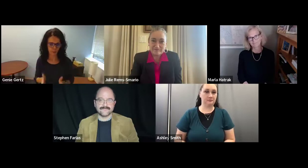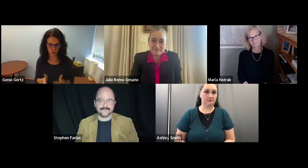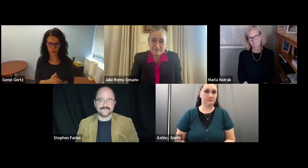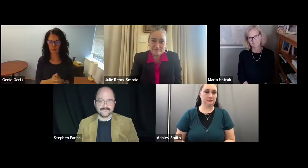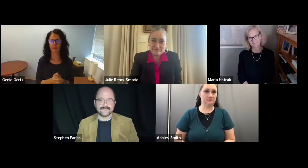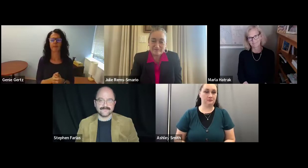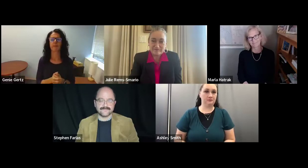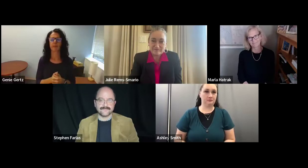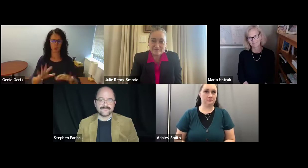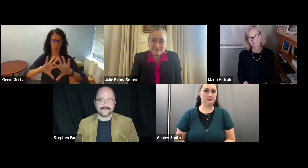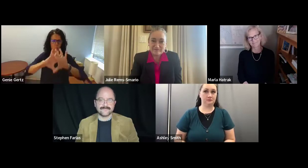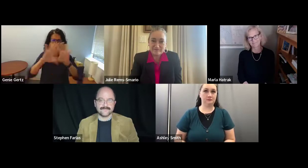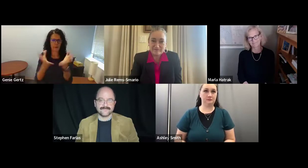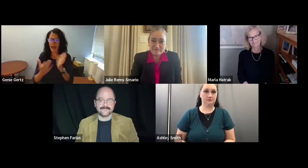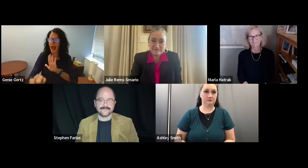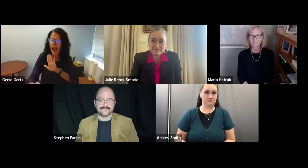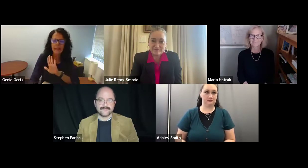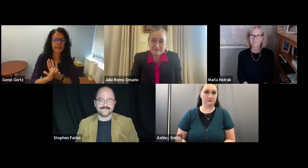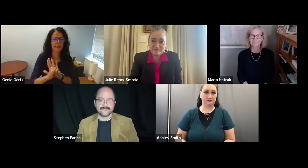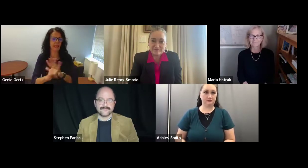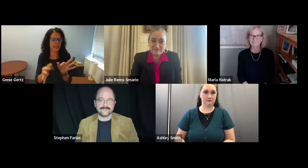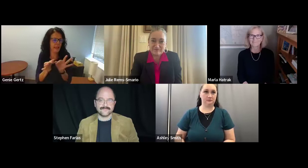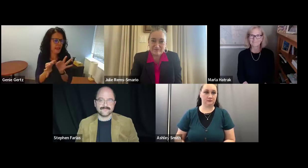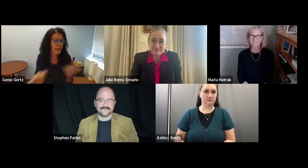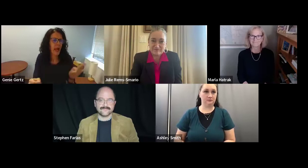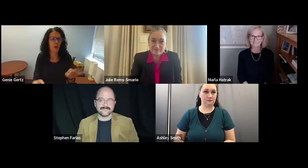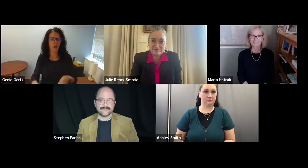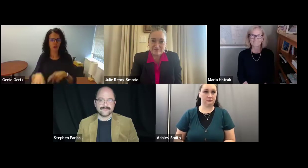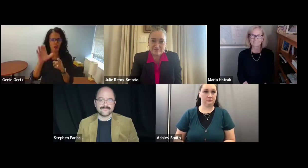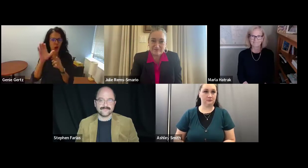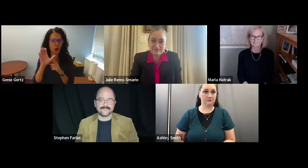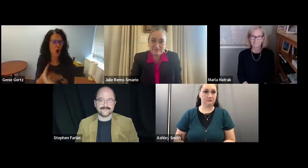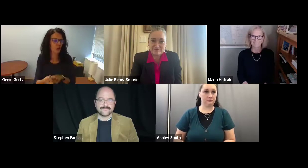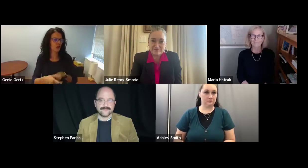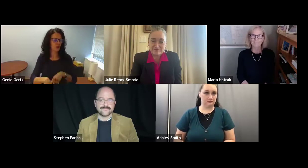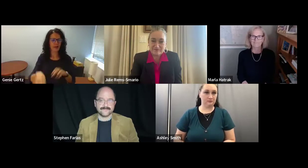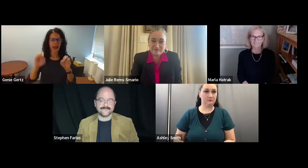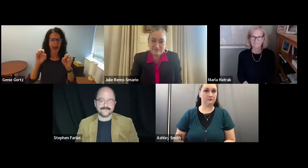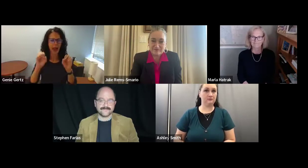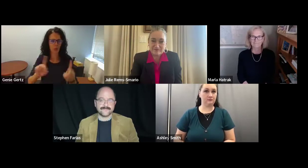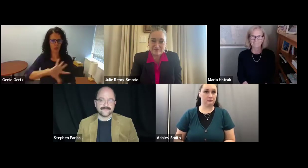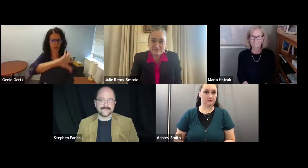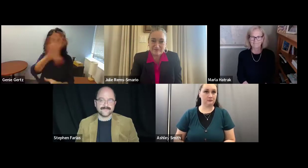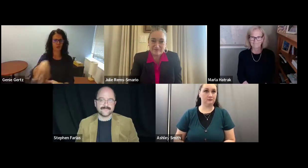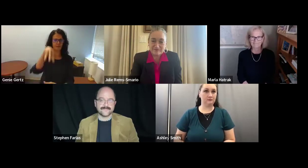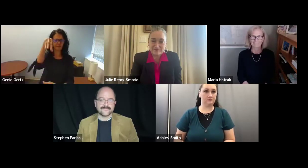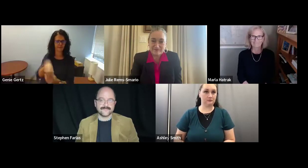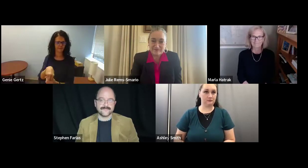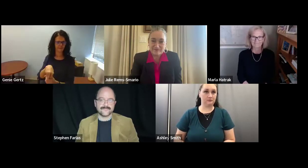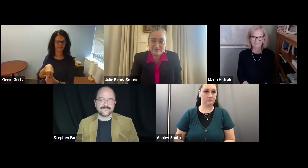and bilingual, a whole adult functional bilingual individual, what kind of curriculum we need